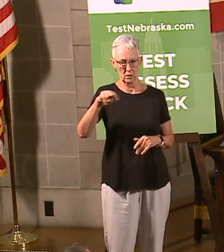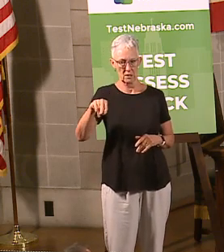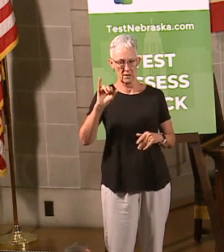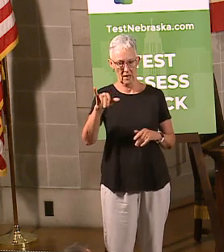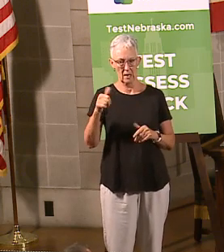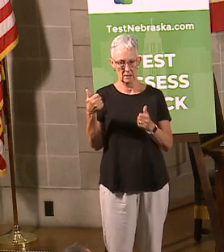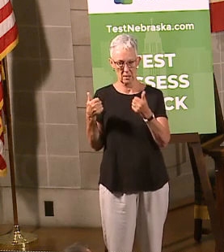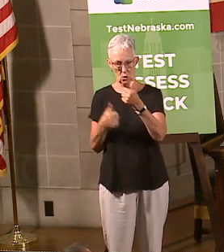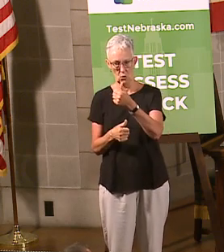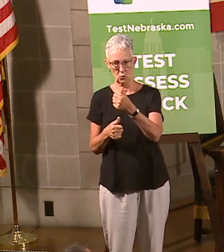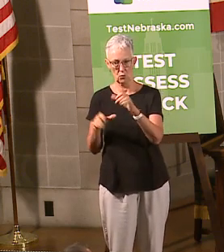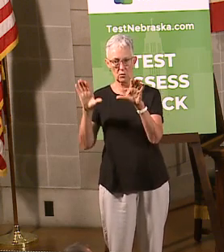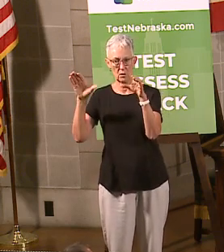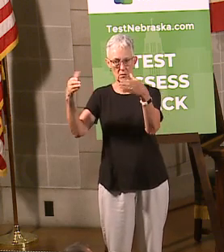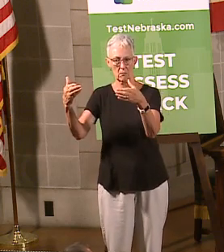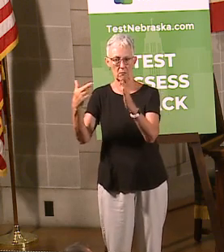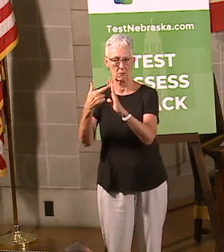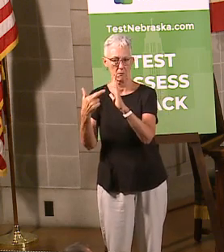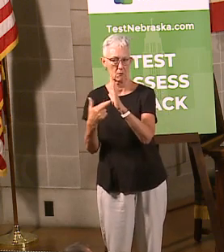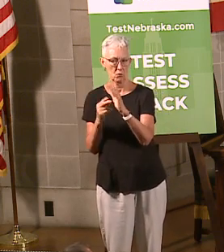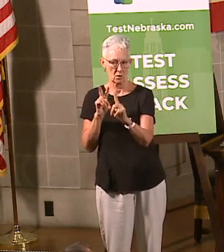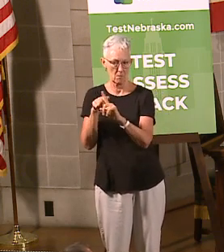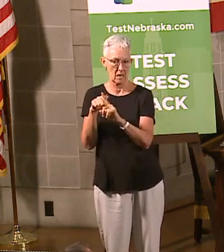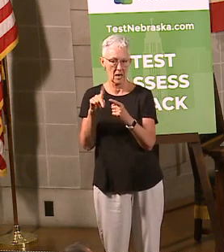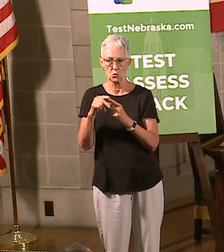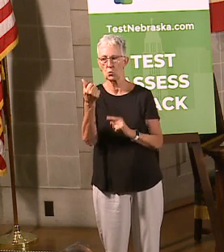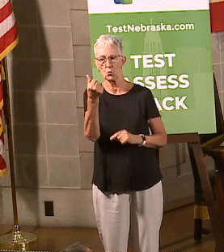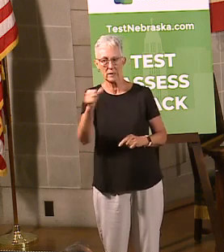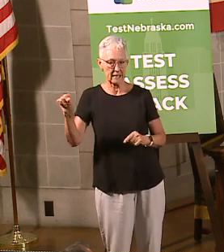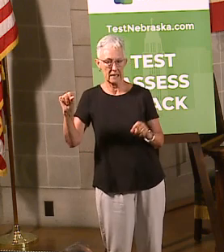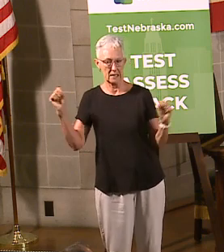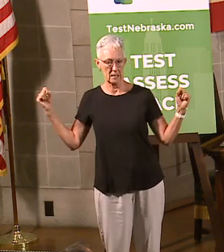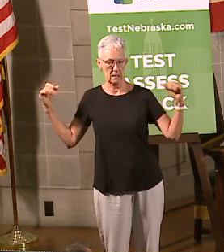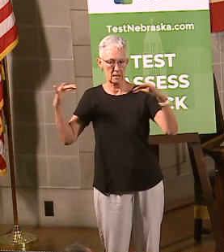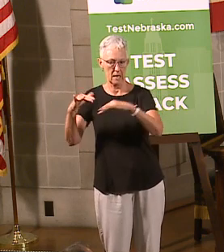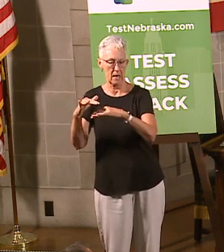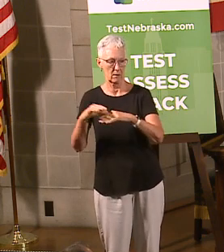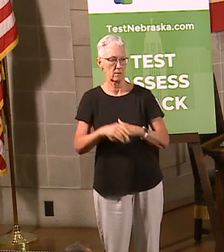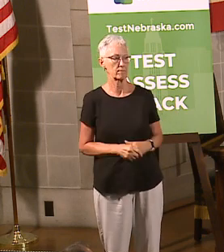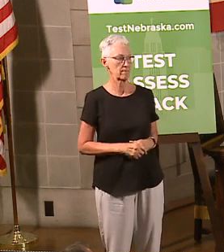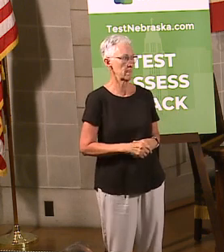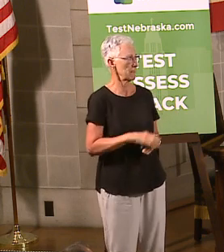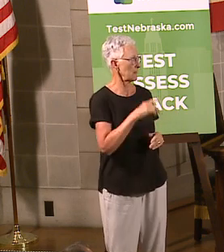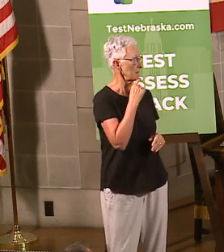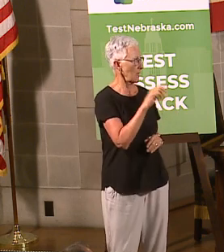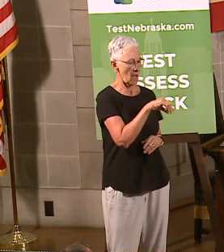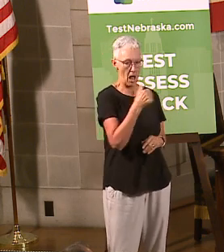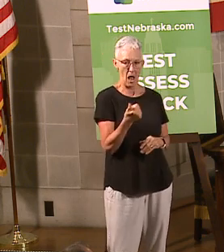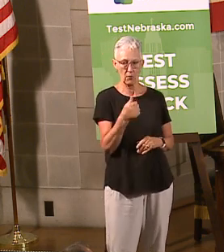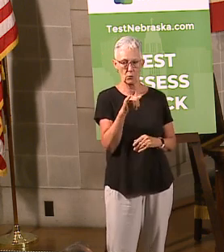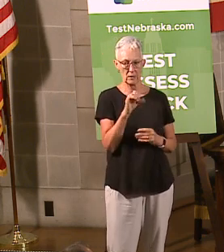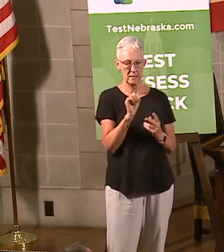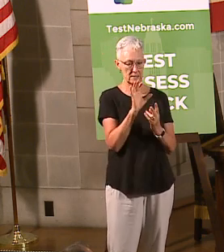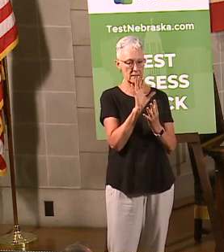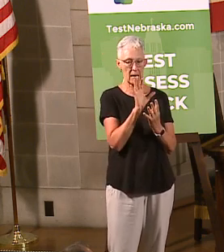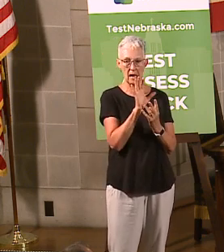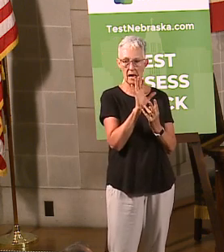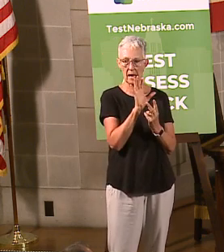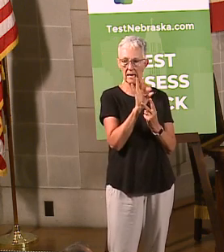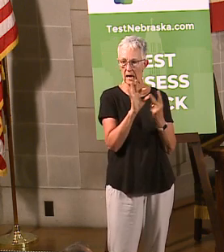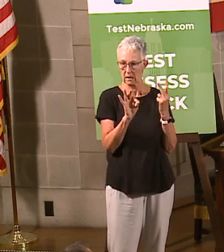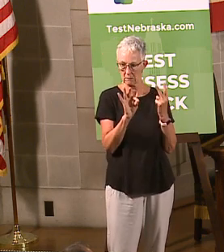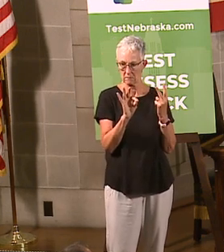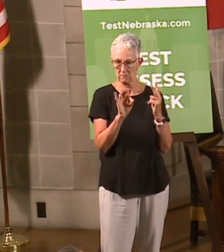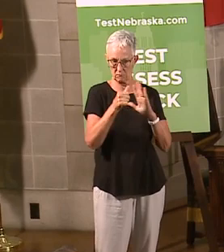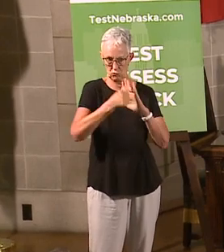measures. Another item that will be pulled out of the directed health measures completely will be elective surgeries. Elective surgeries, you